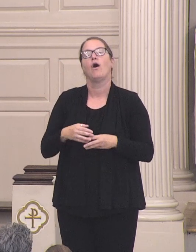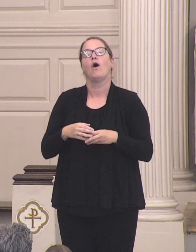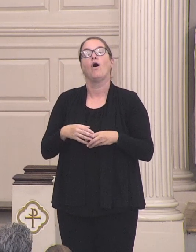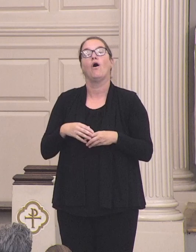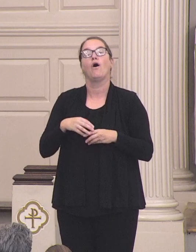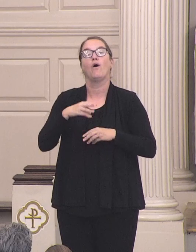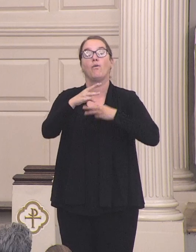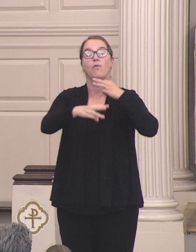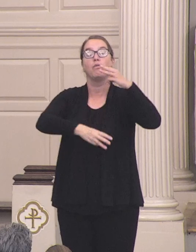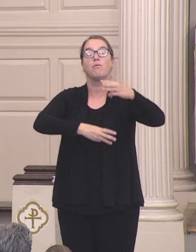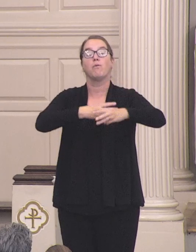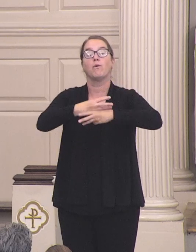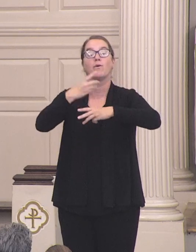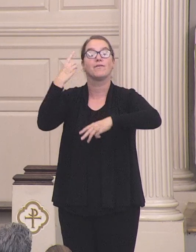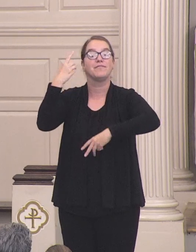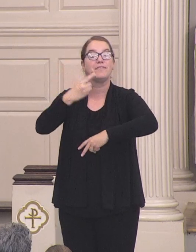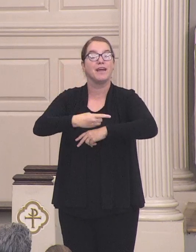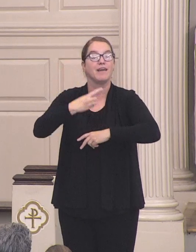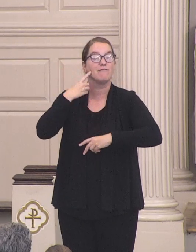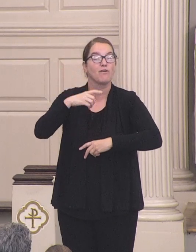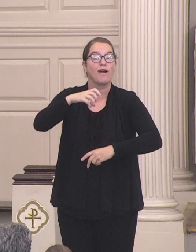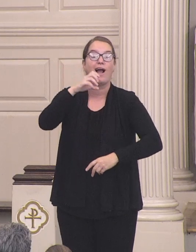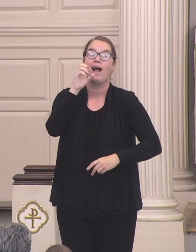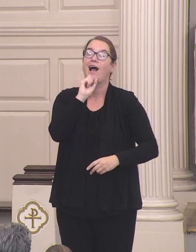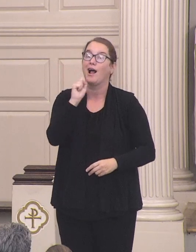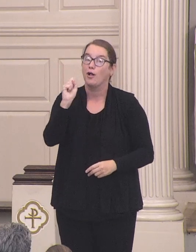and Grandparents.